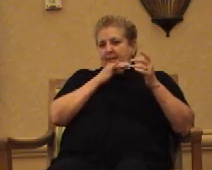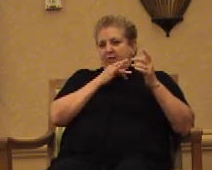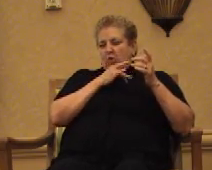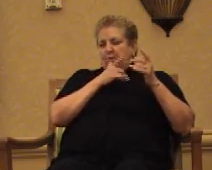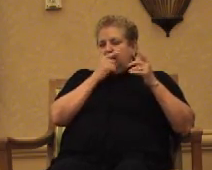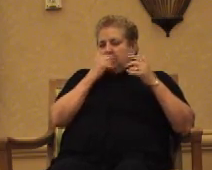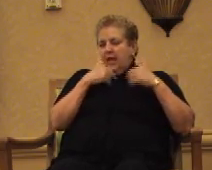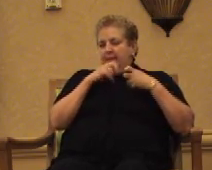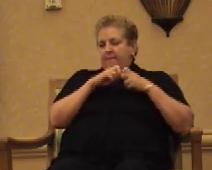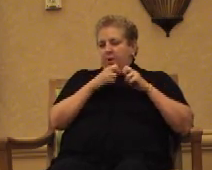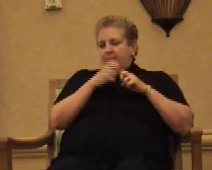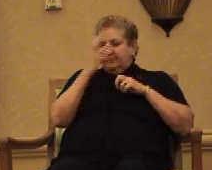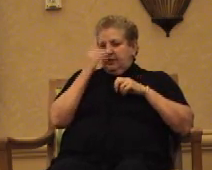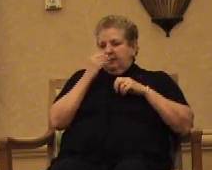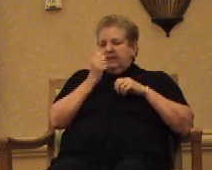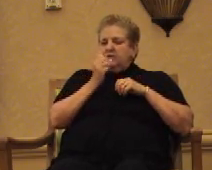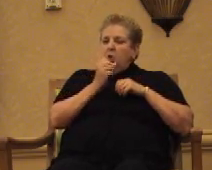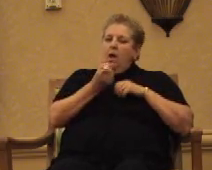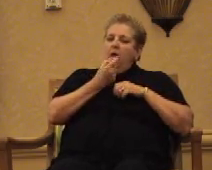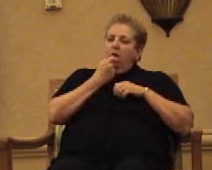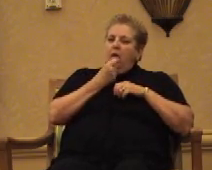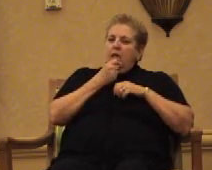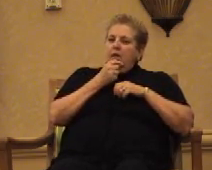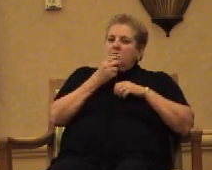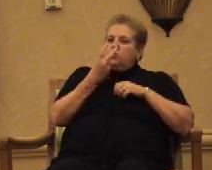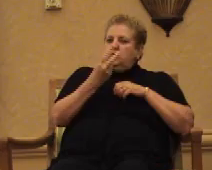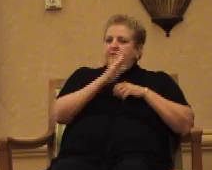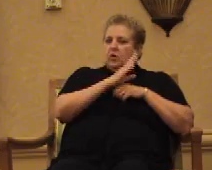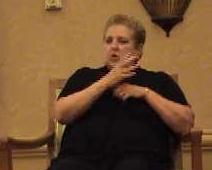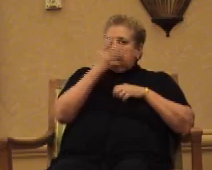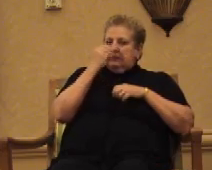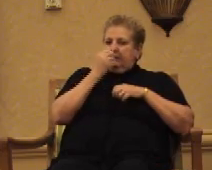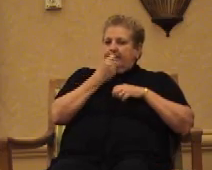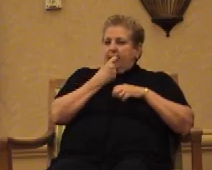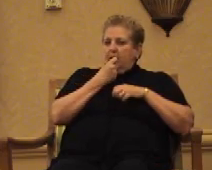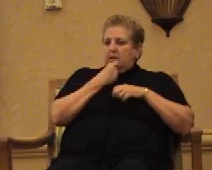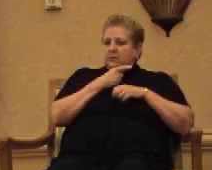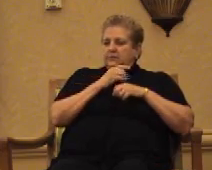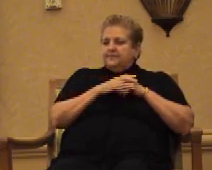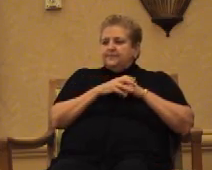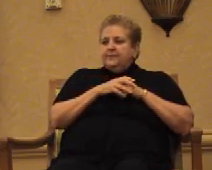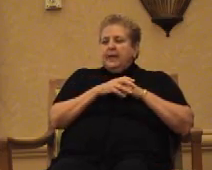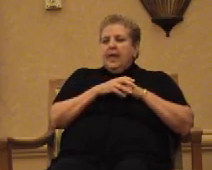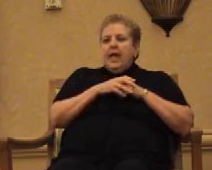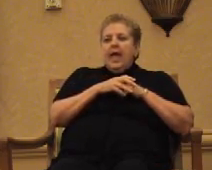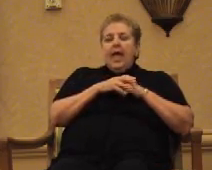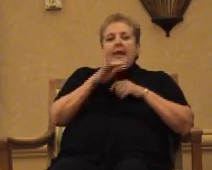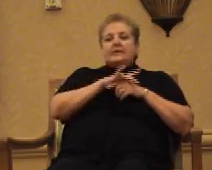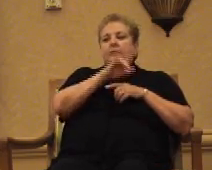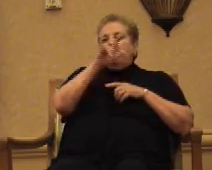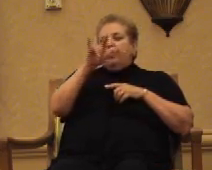sleeping, and took 2 Dalmanes. And when we were landing in Paris, they couldn't wake me